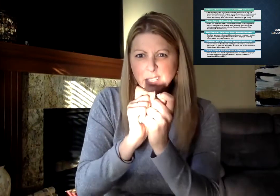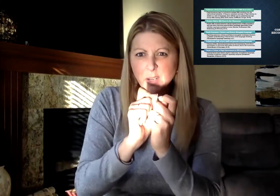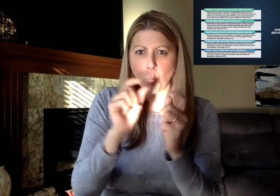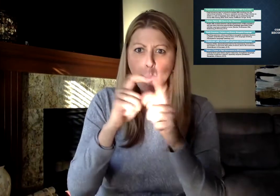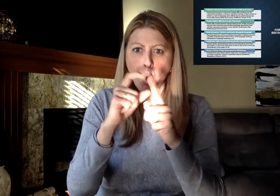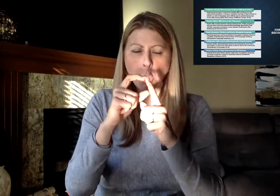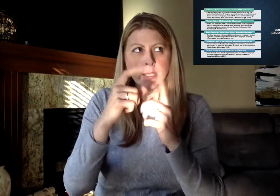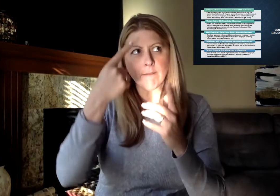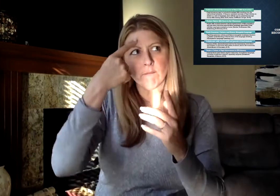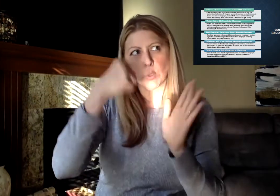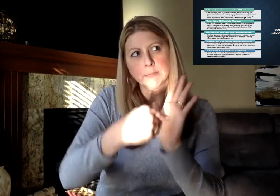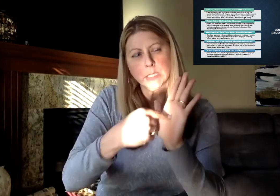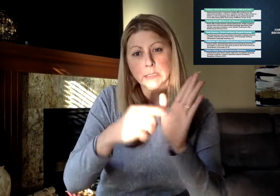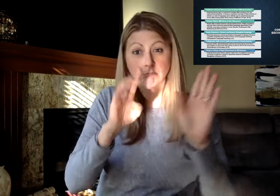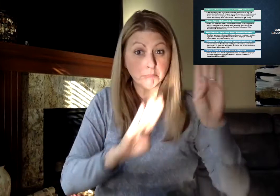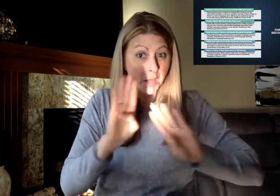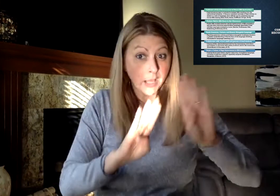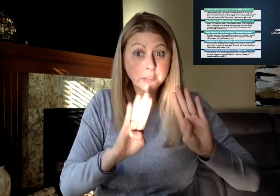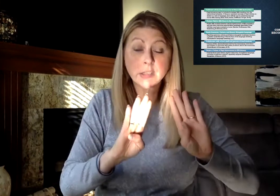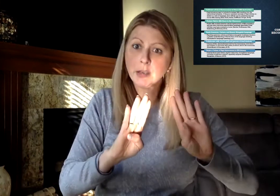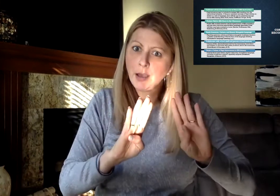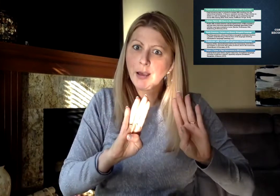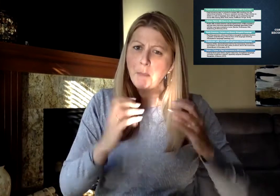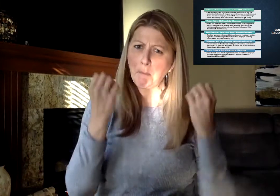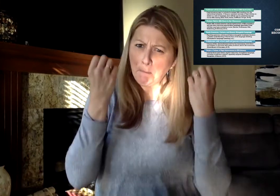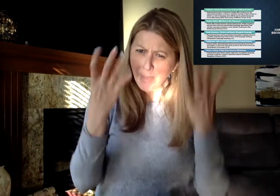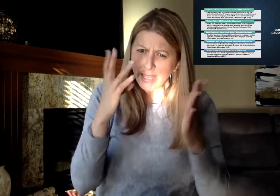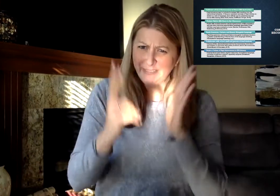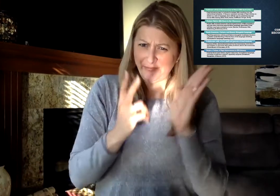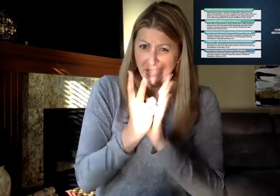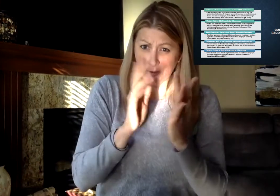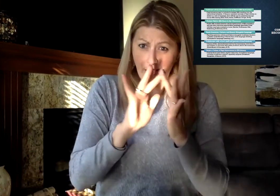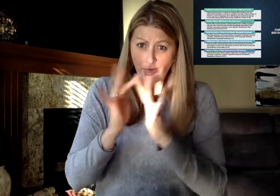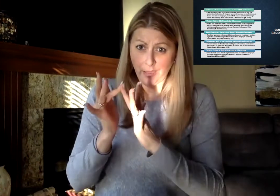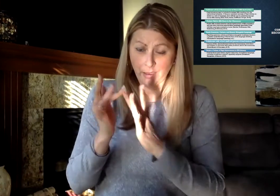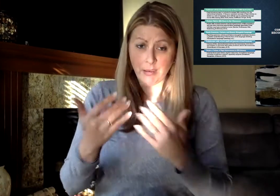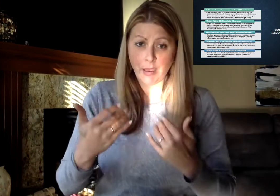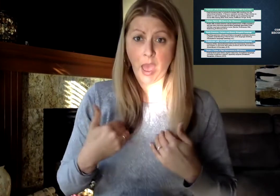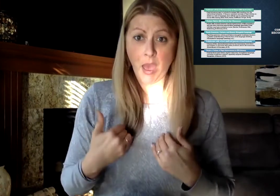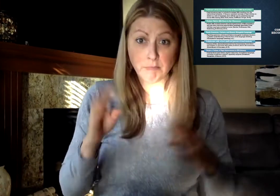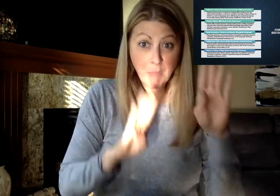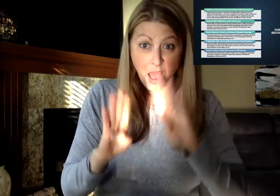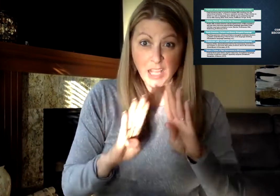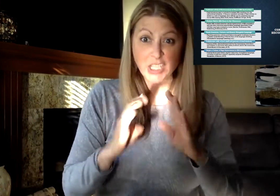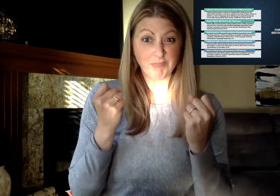teach specific terminologies for like biology. There's many videos online that